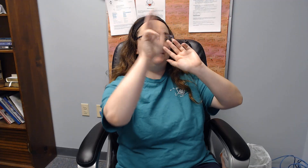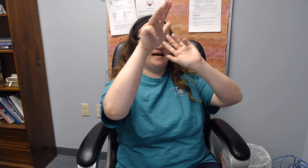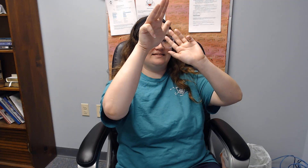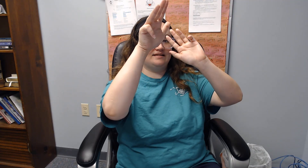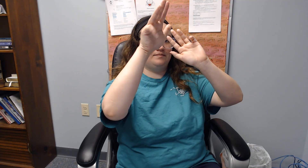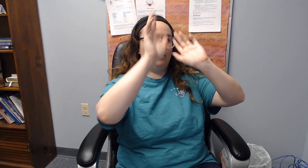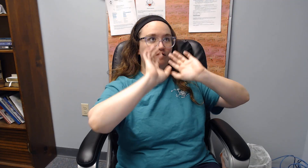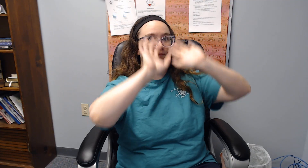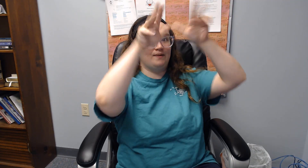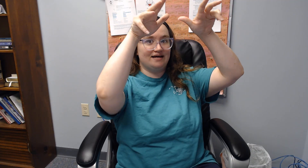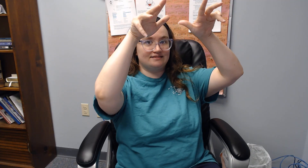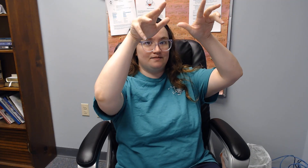Basketball.